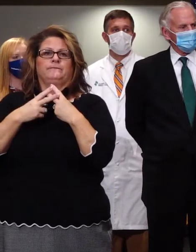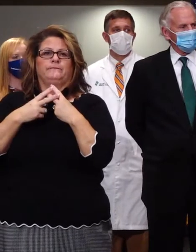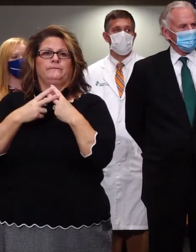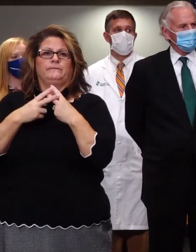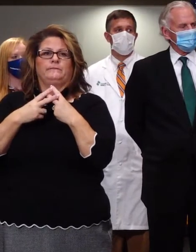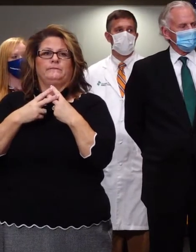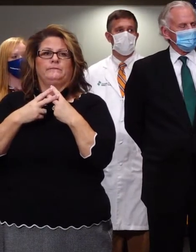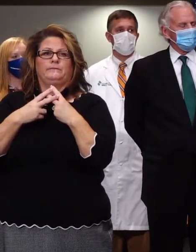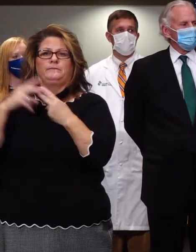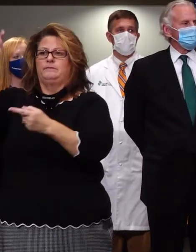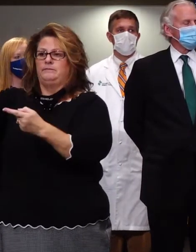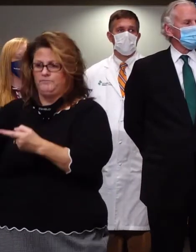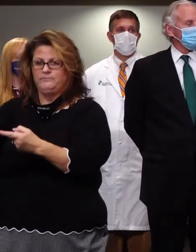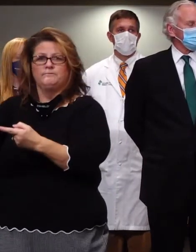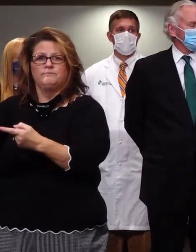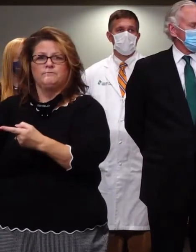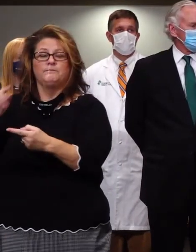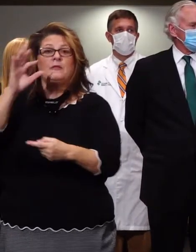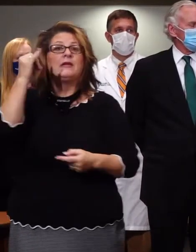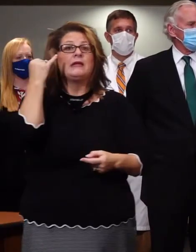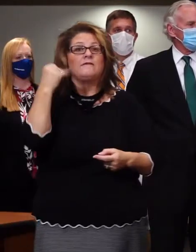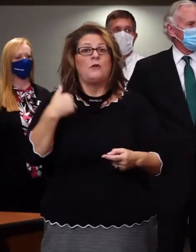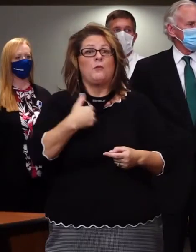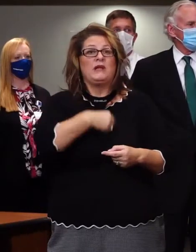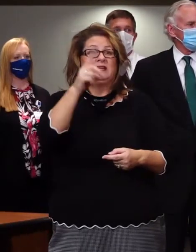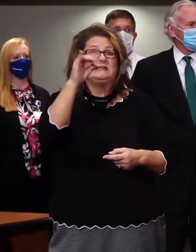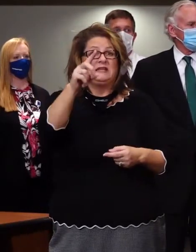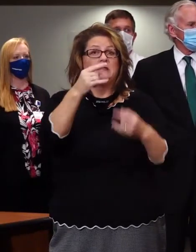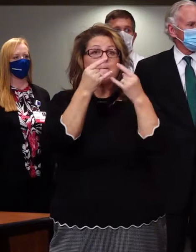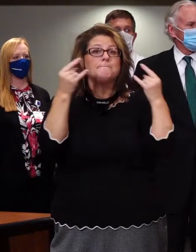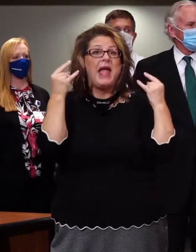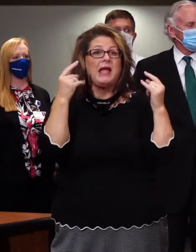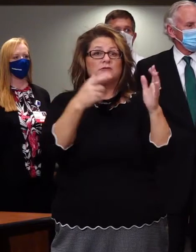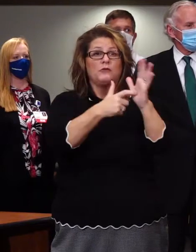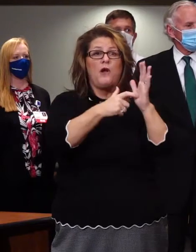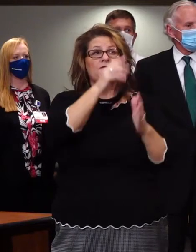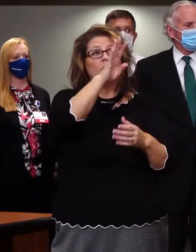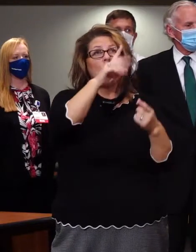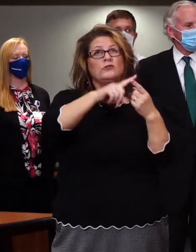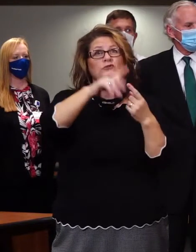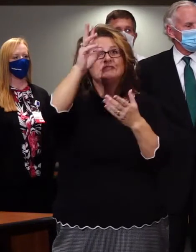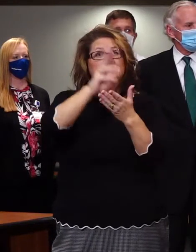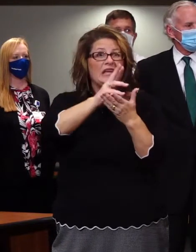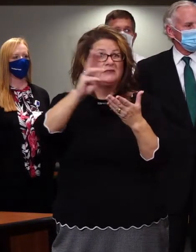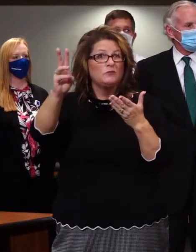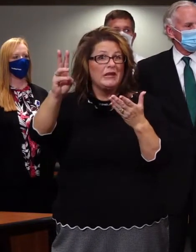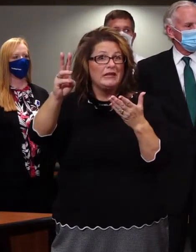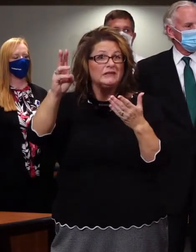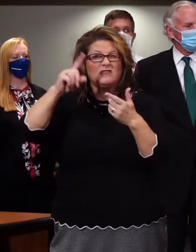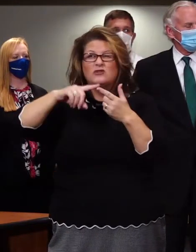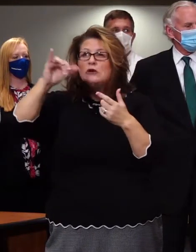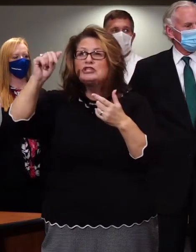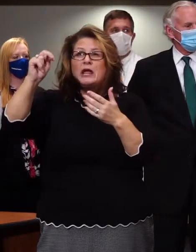this 95% mask coverage within about 4 to 6 weeks, by the beginning of the next year, we would